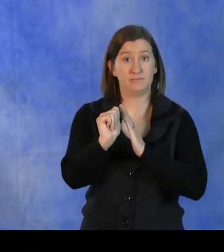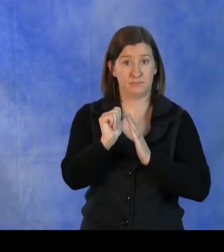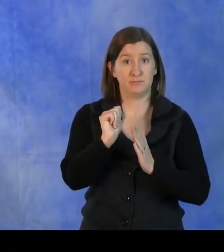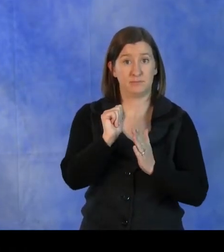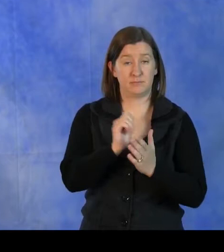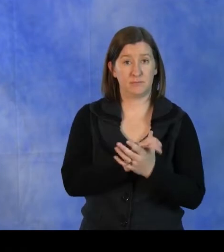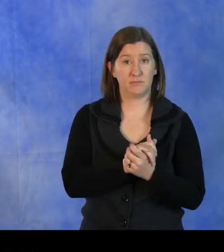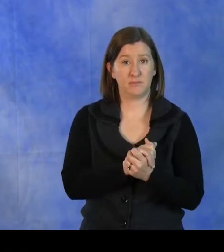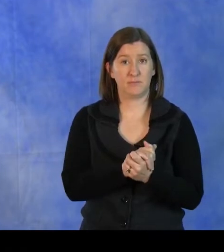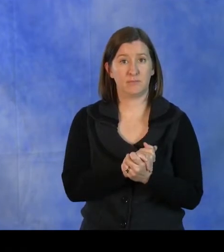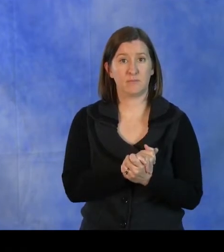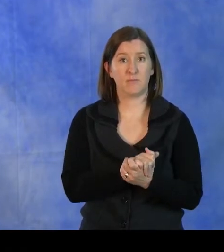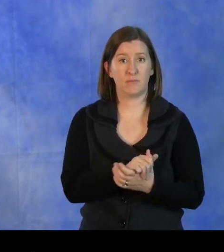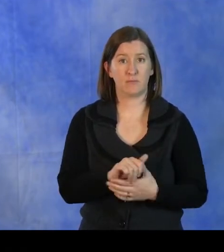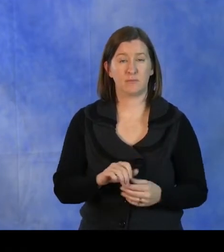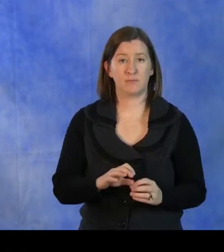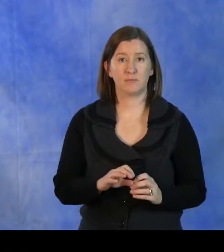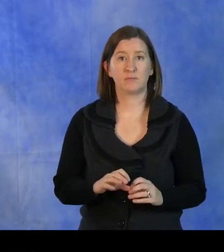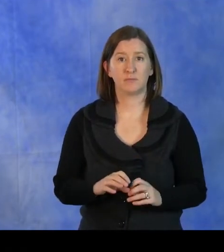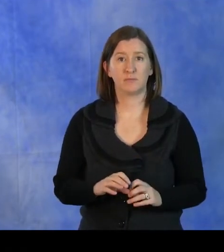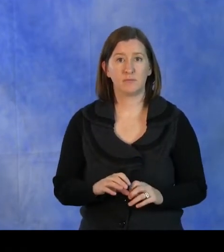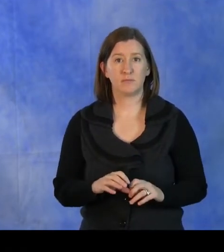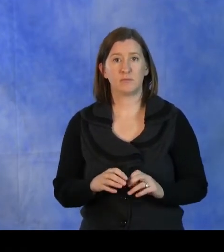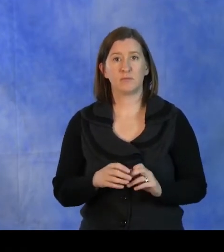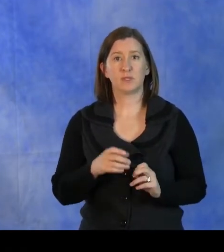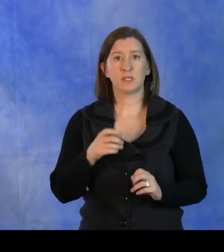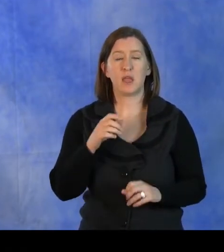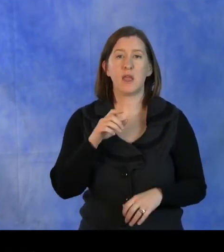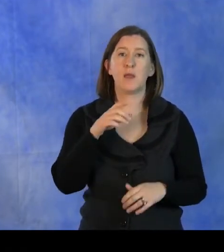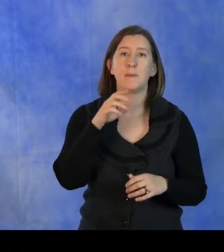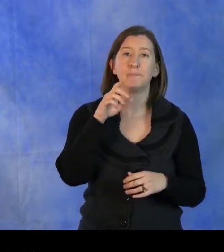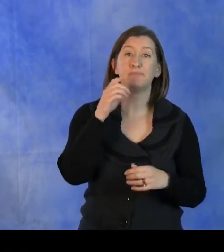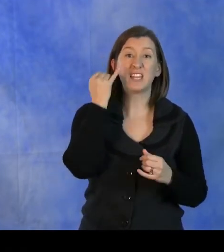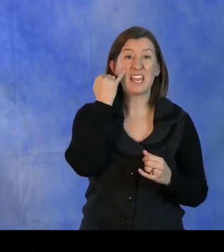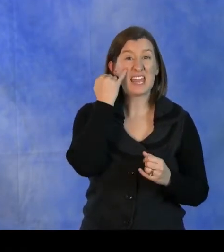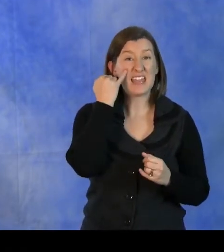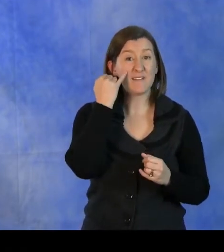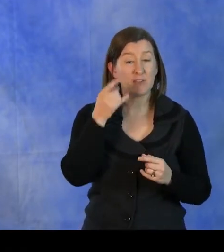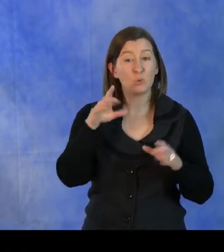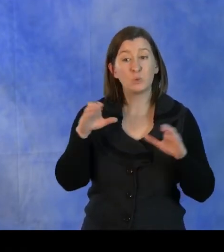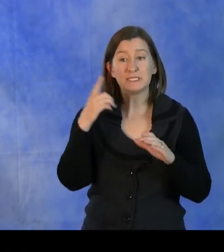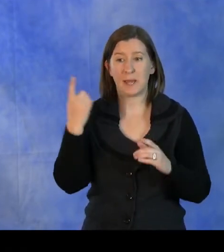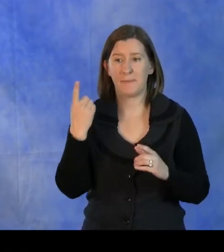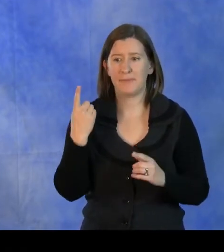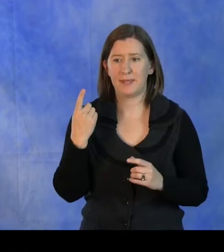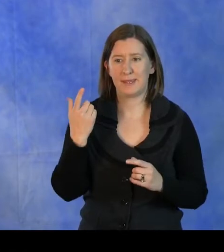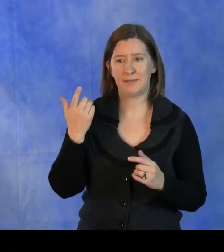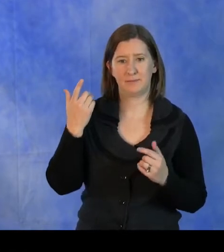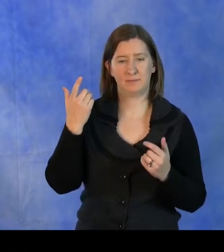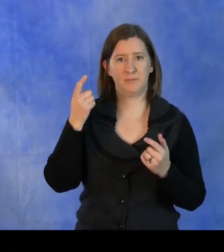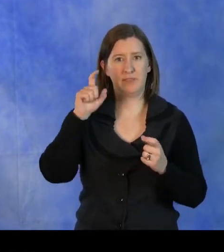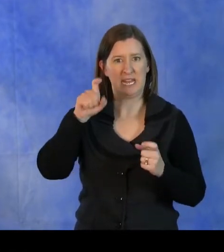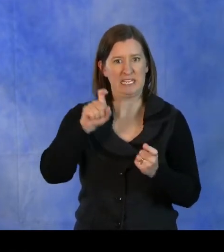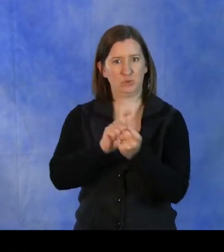Many kids will hear parents or adults talking, and that relates to EF as well.